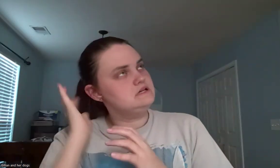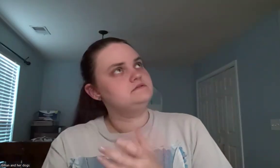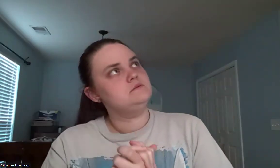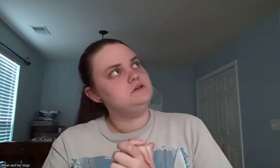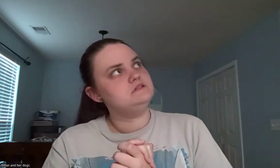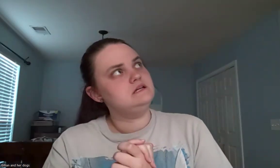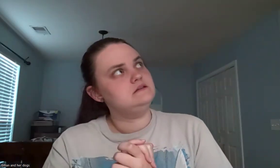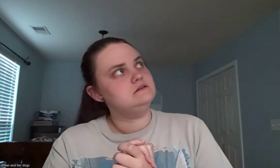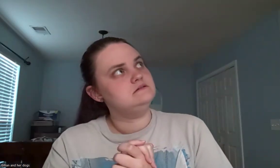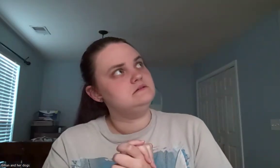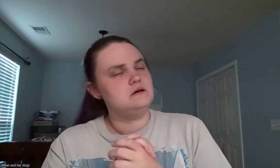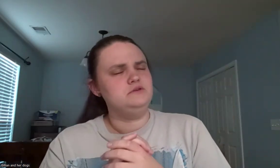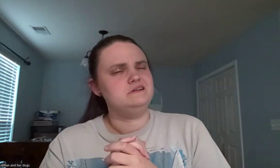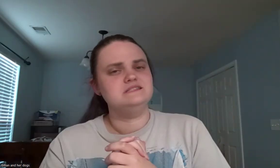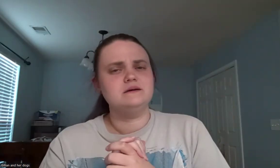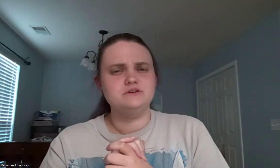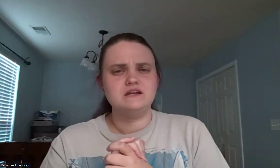of W's and N's, W's and N's, W's and F's.